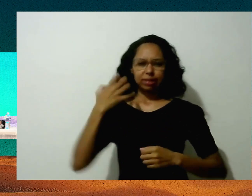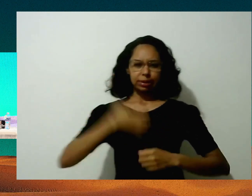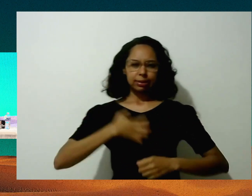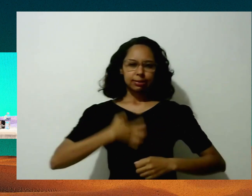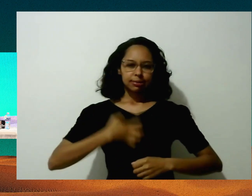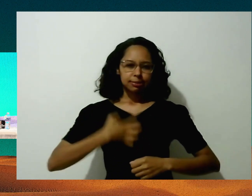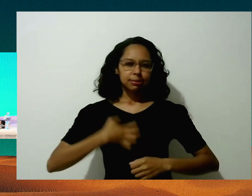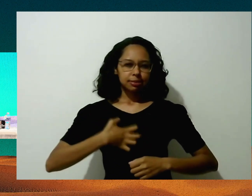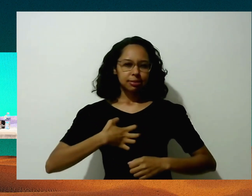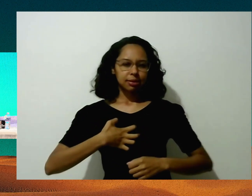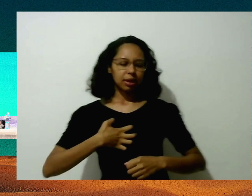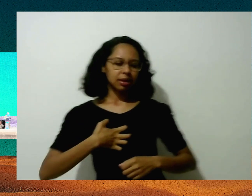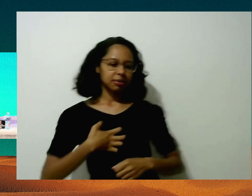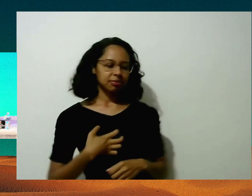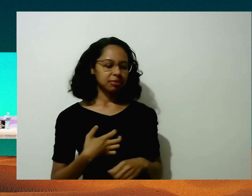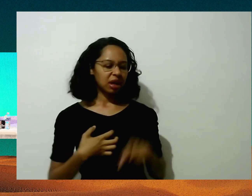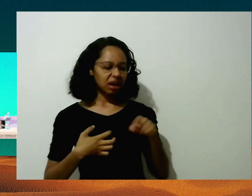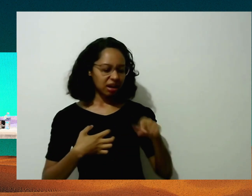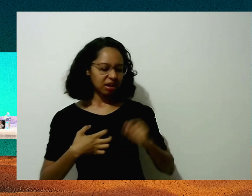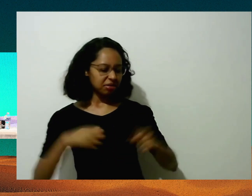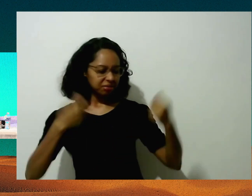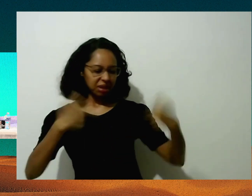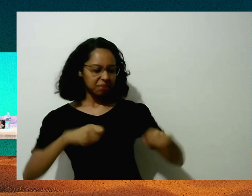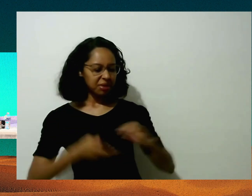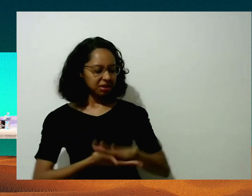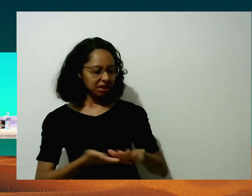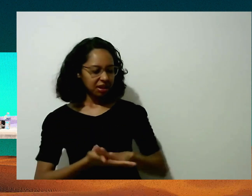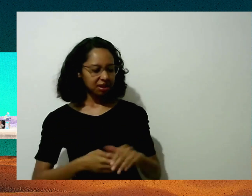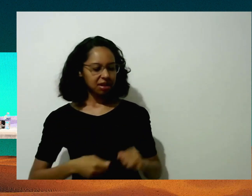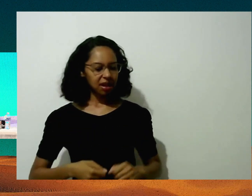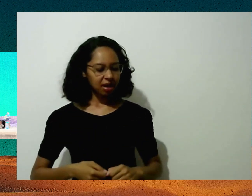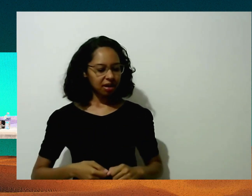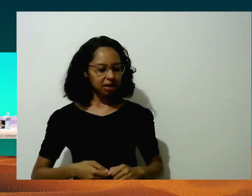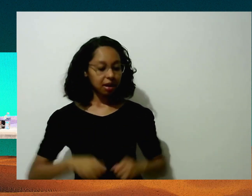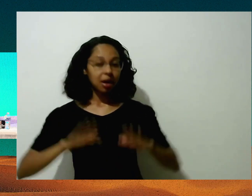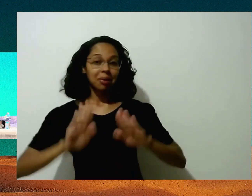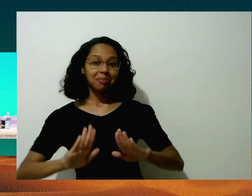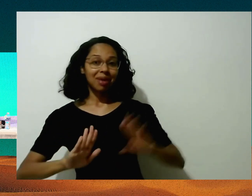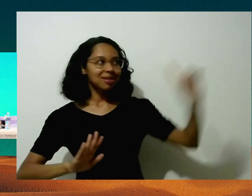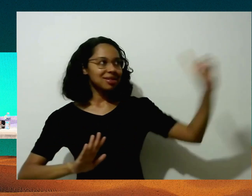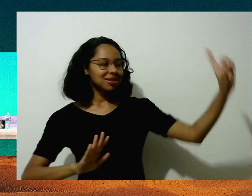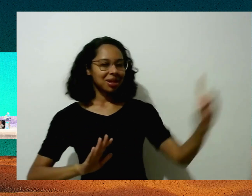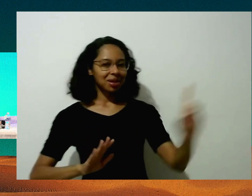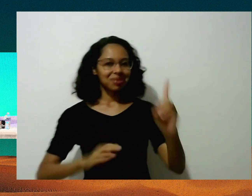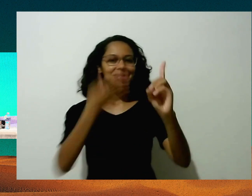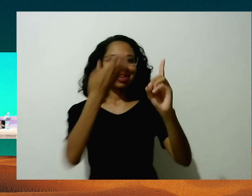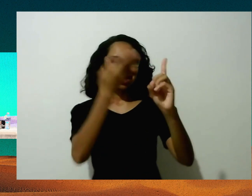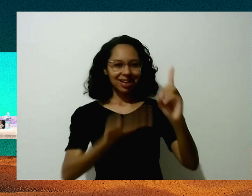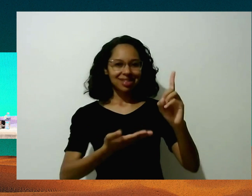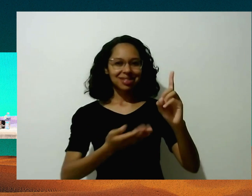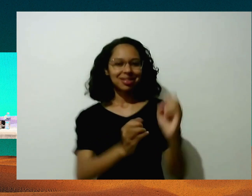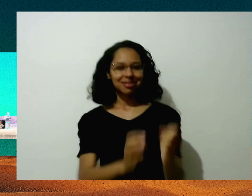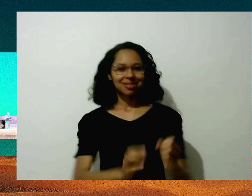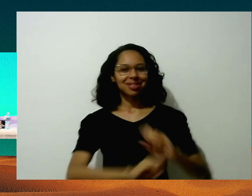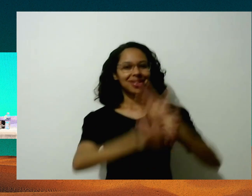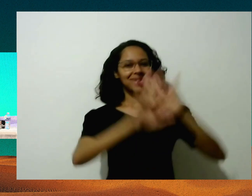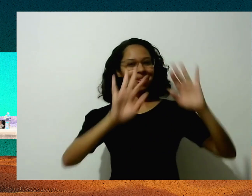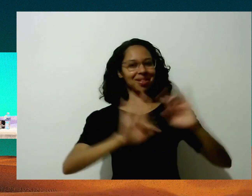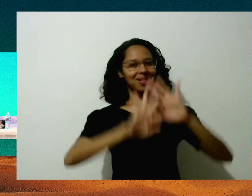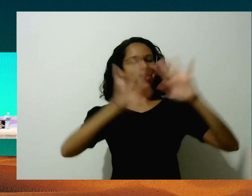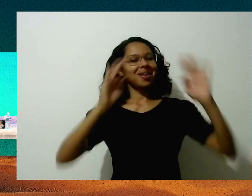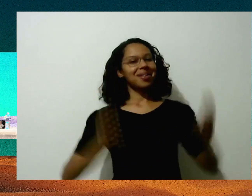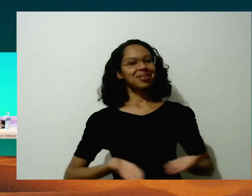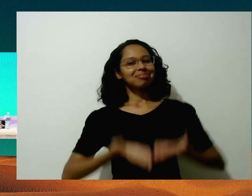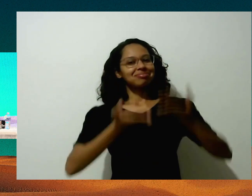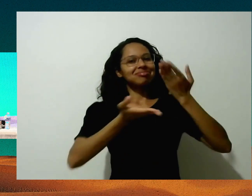tenho. Man does not have the same capacity as I do. Mas Deus quer coroar o homem de glória e de honra. But God wants to crown him with glory and